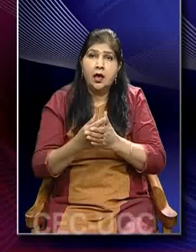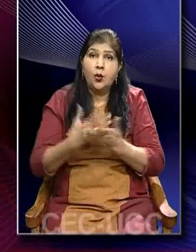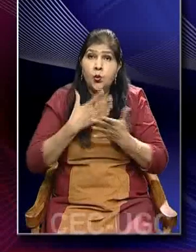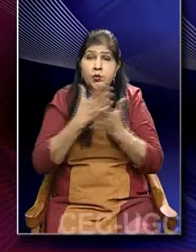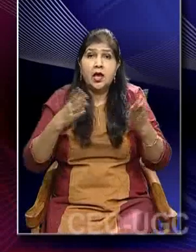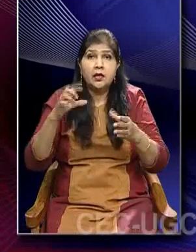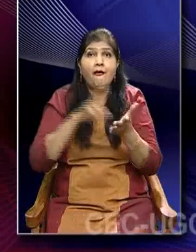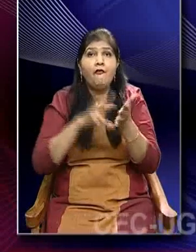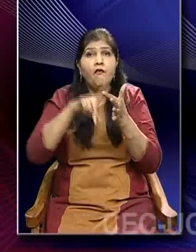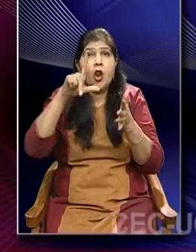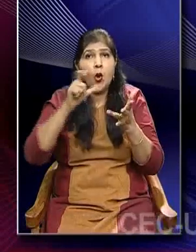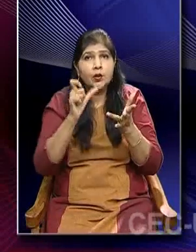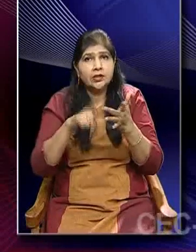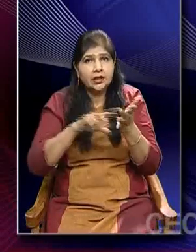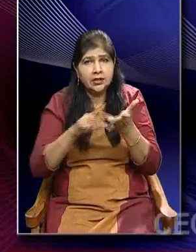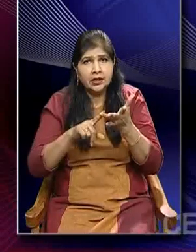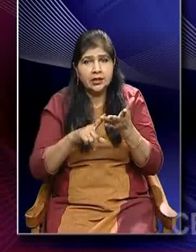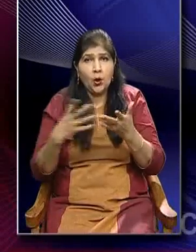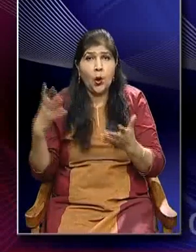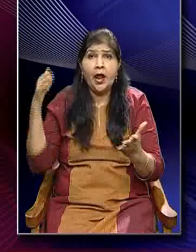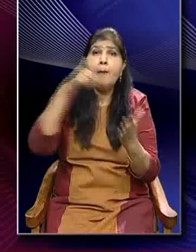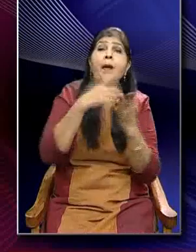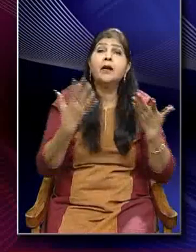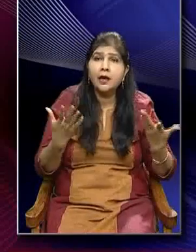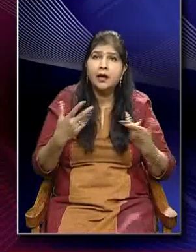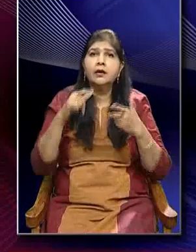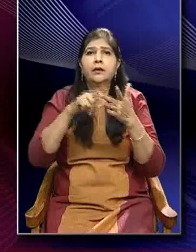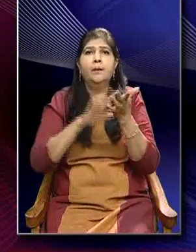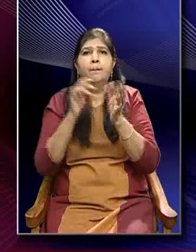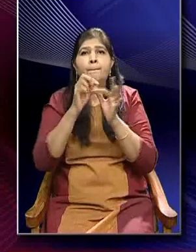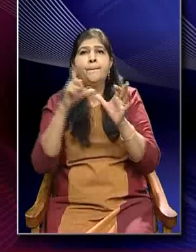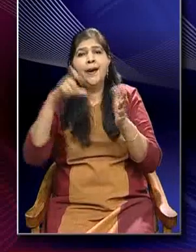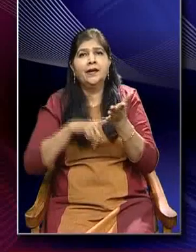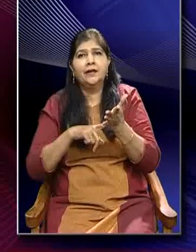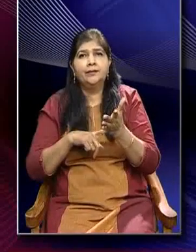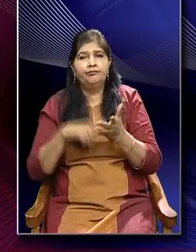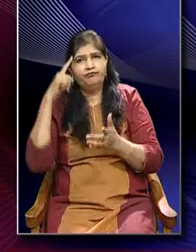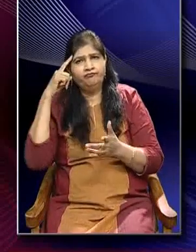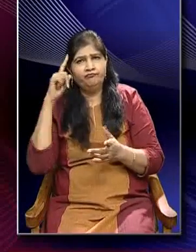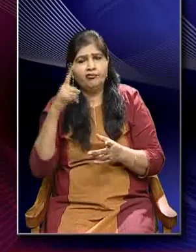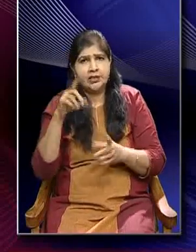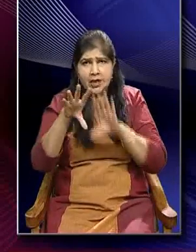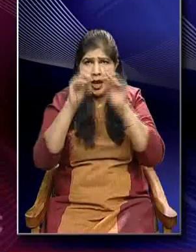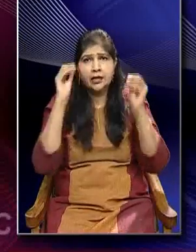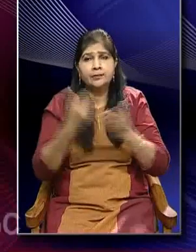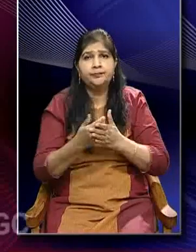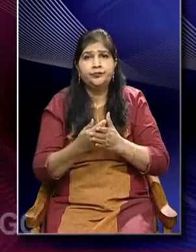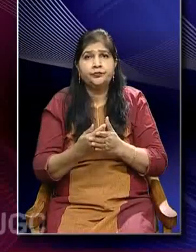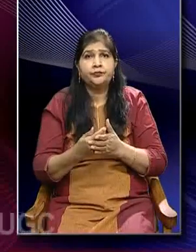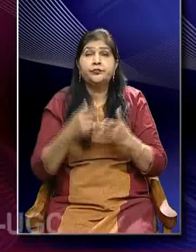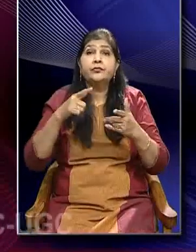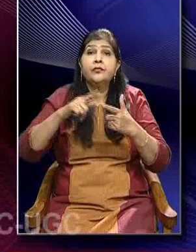velocity and impact. So, therefore, let us understand